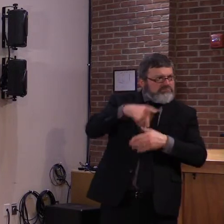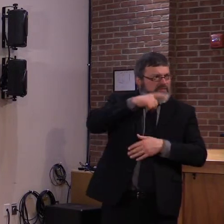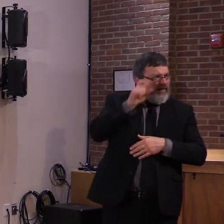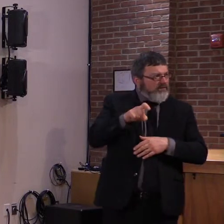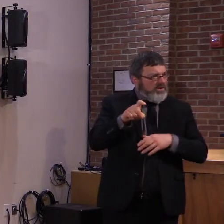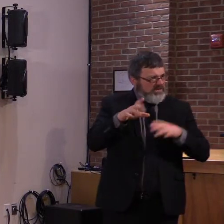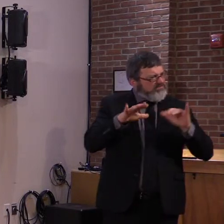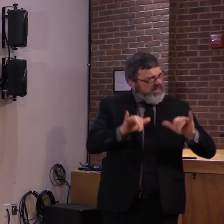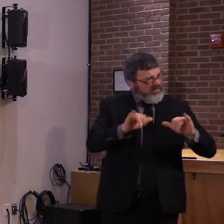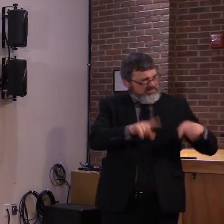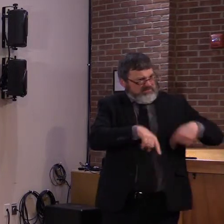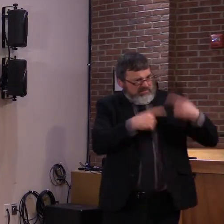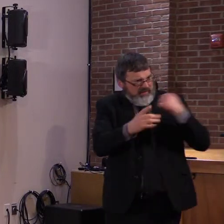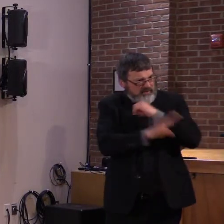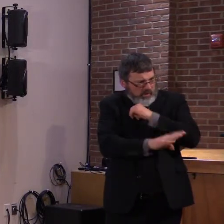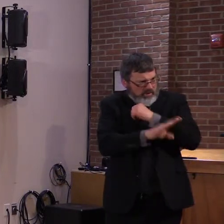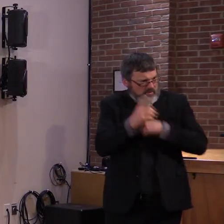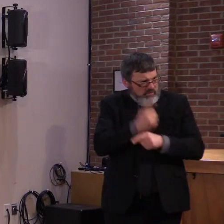Well, we actually left,